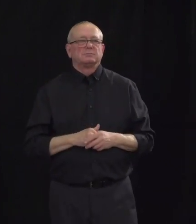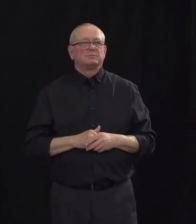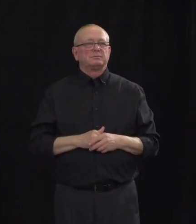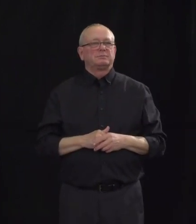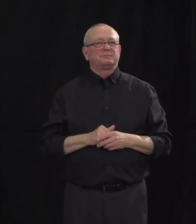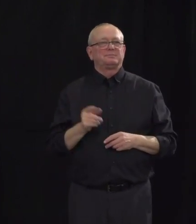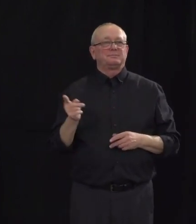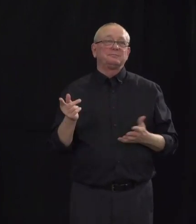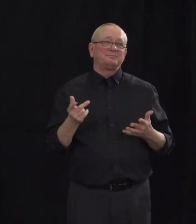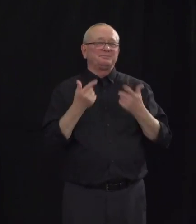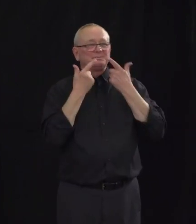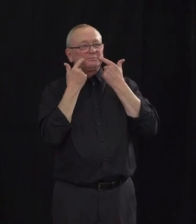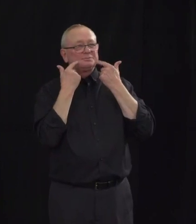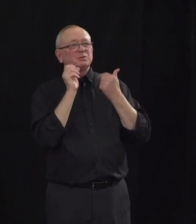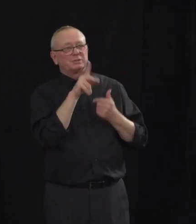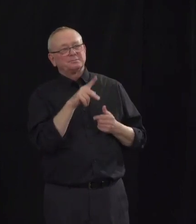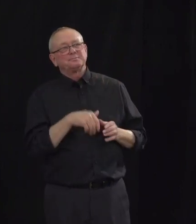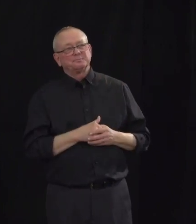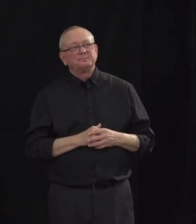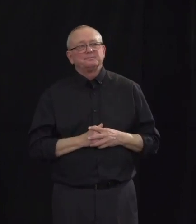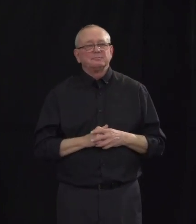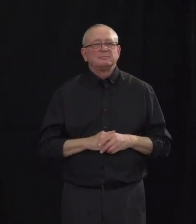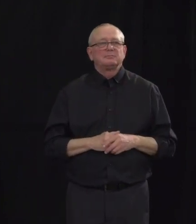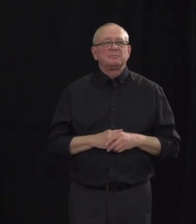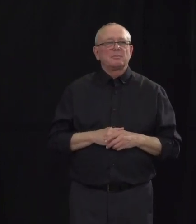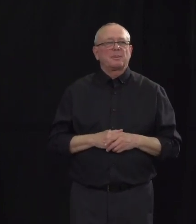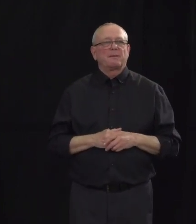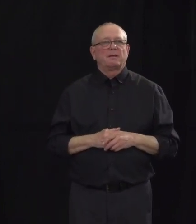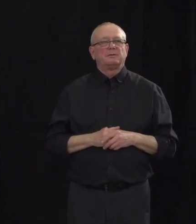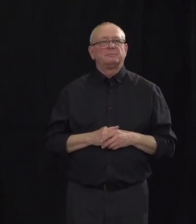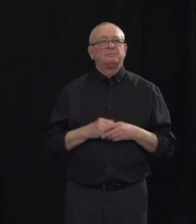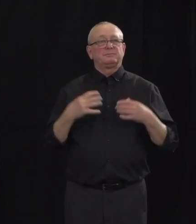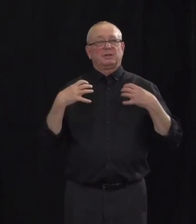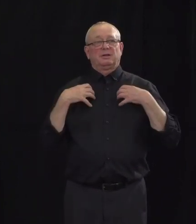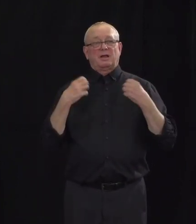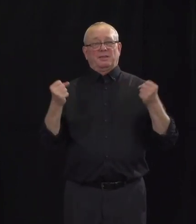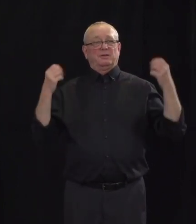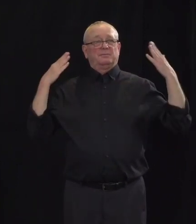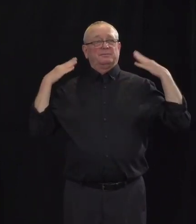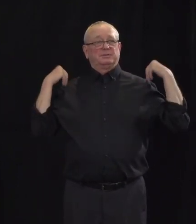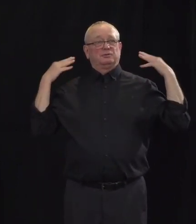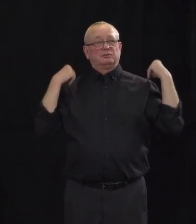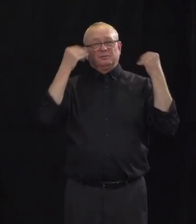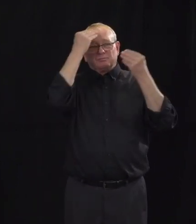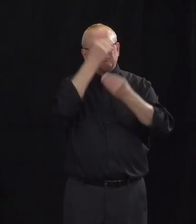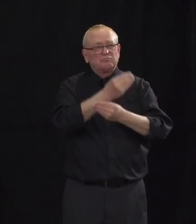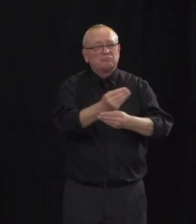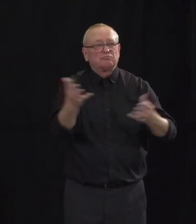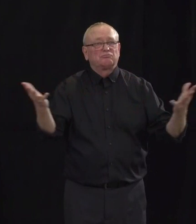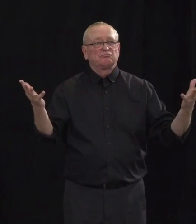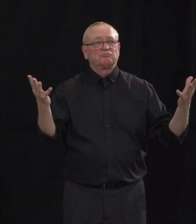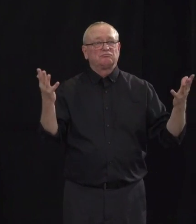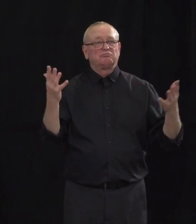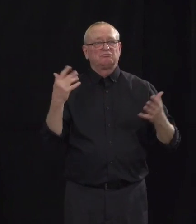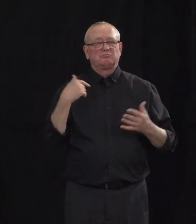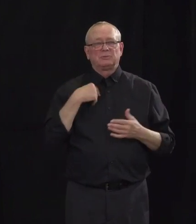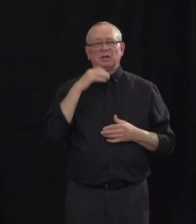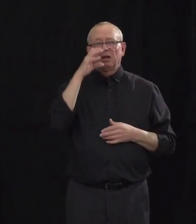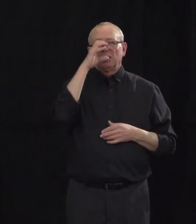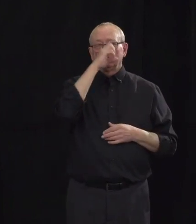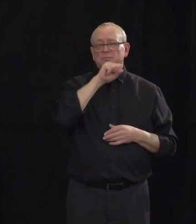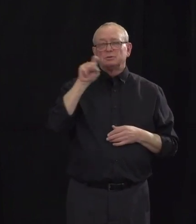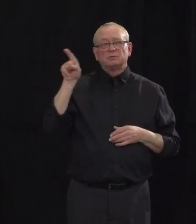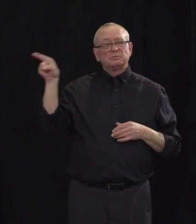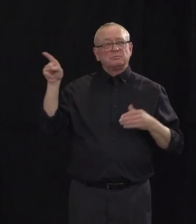I'm assuming your health minister has just put out a statement, and I'm assuming you've been briefed on recent actions by him. What